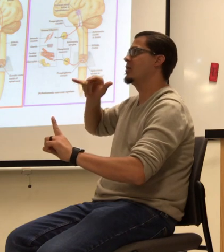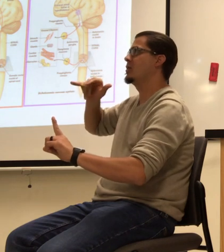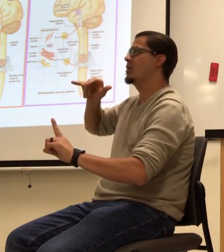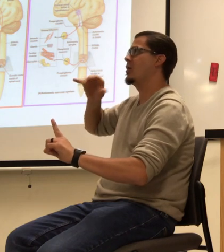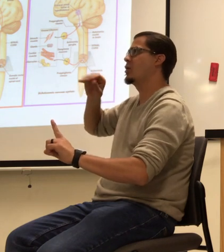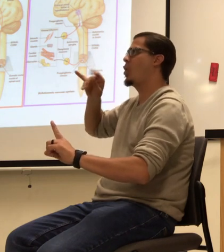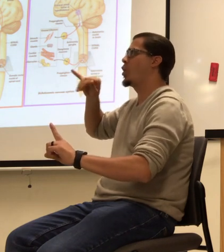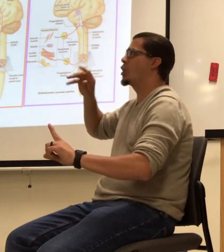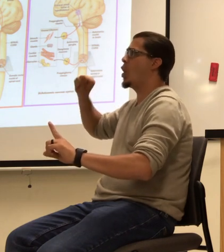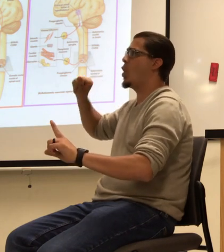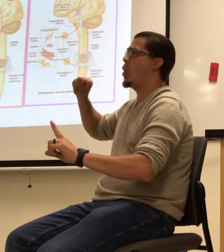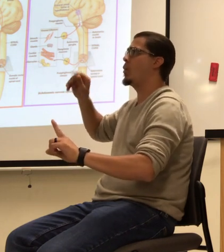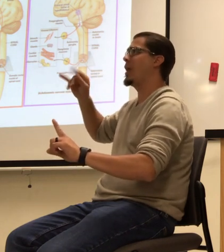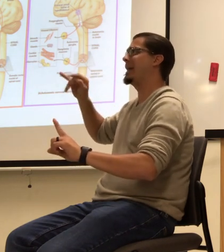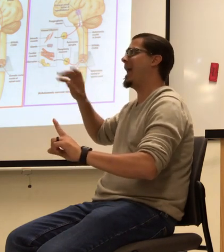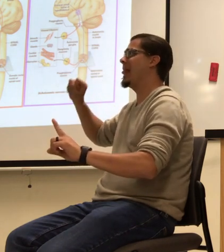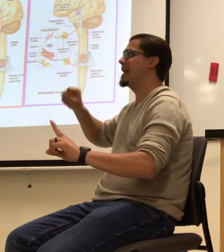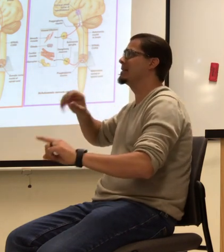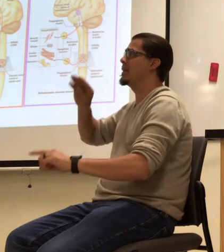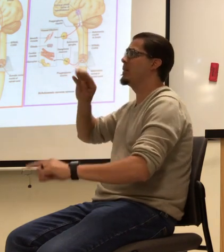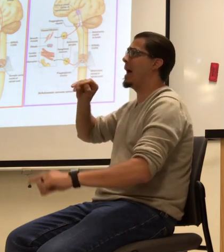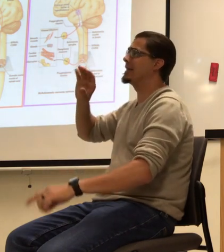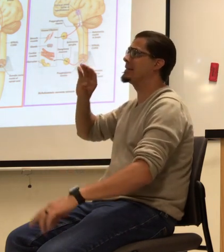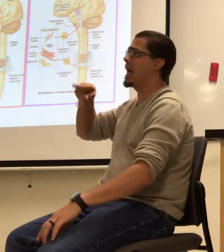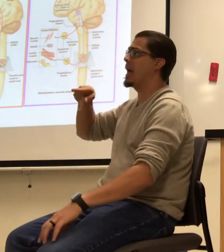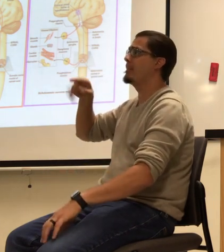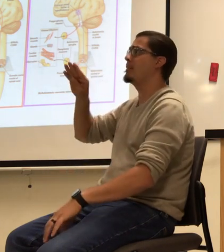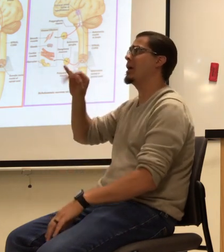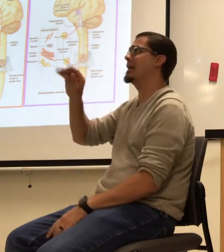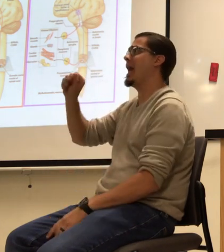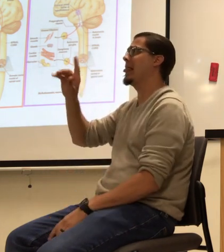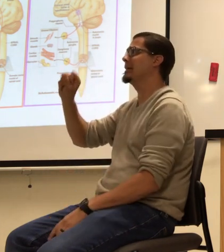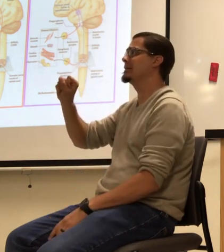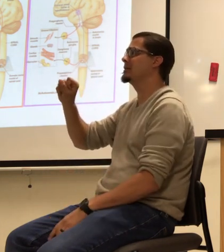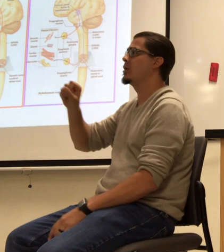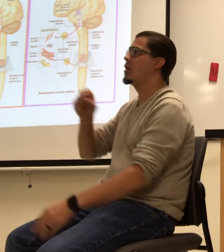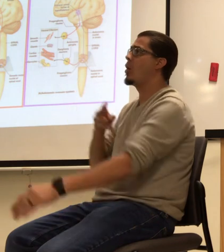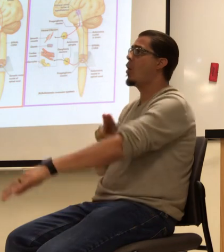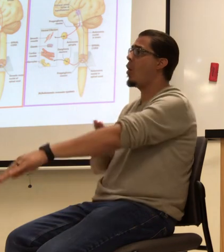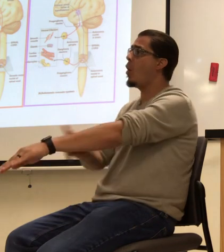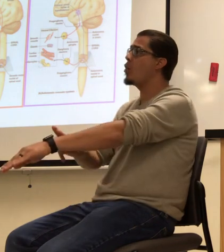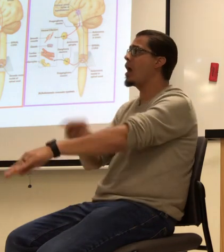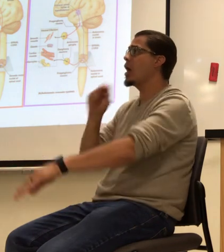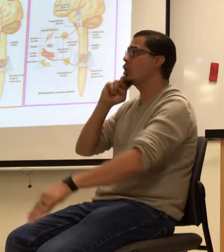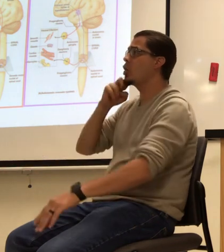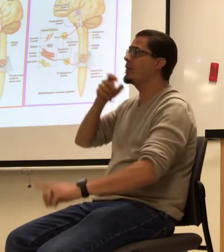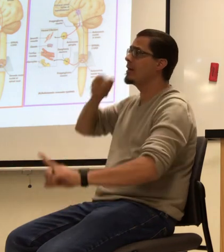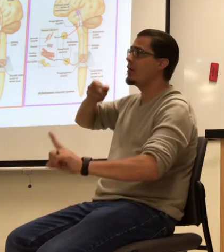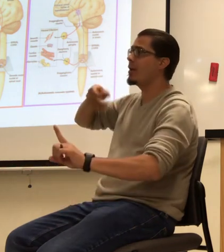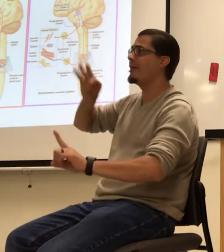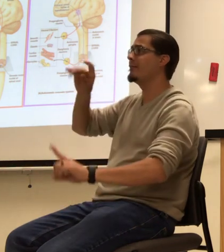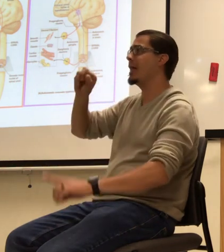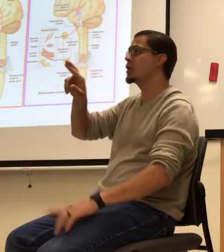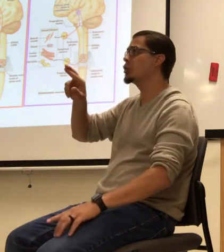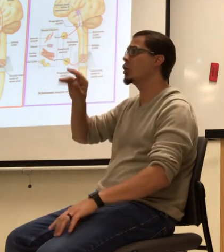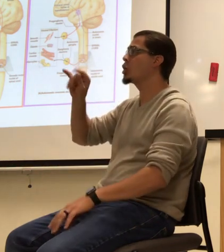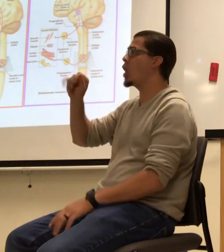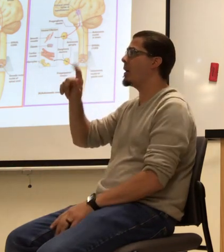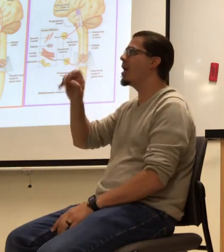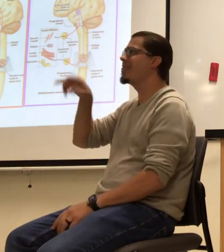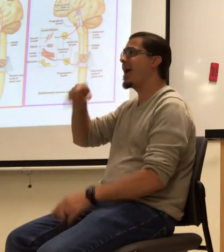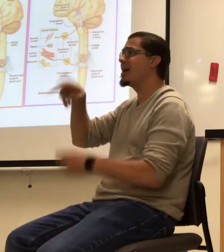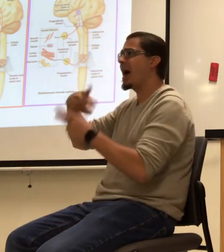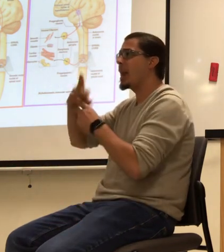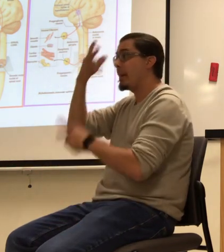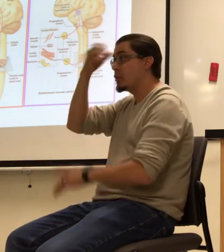coracoid brachialis and biceps brachii brachialis, you know, or the ulnar nerve innervates flexor carpi ulnaris. That kind of